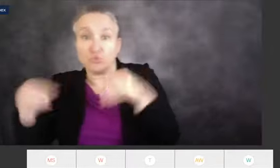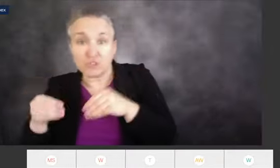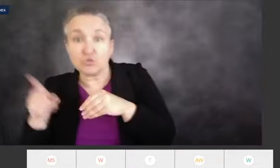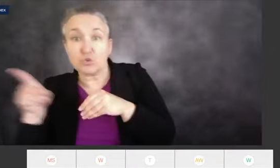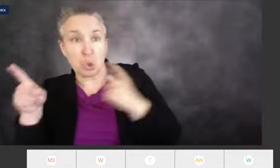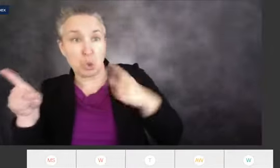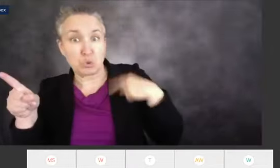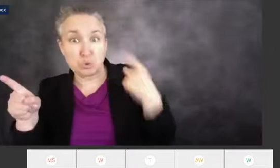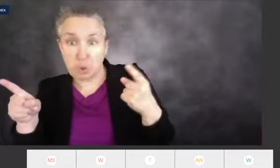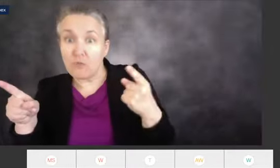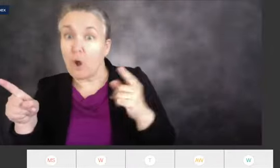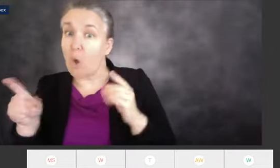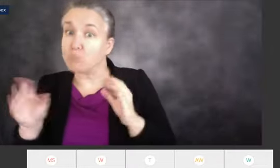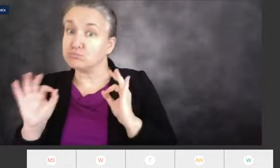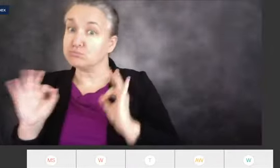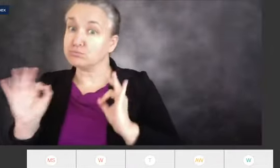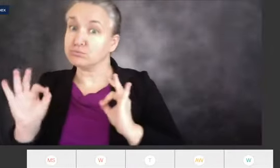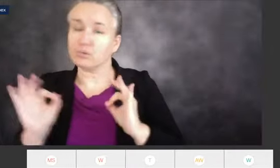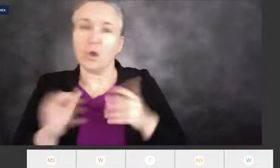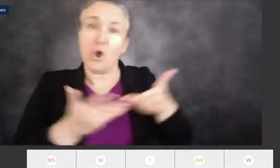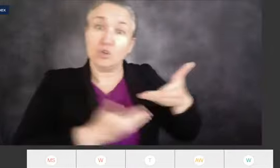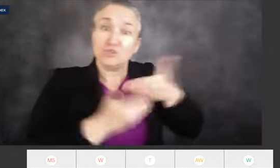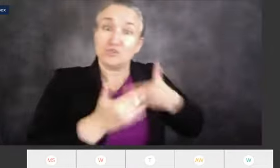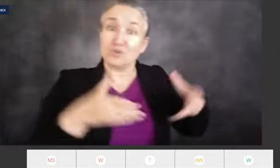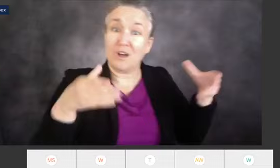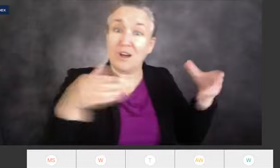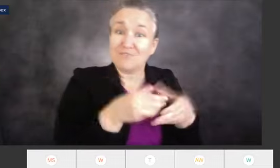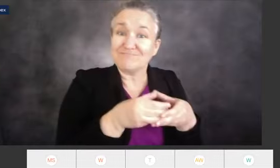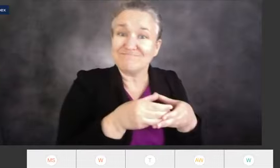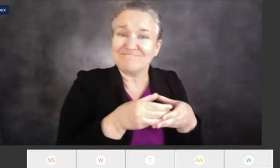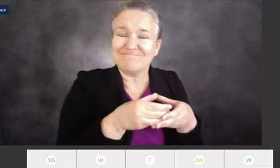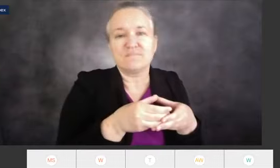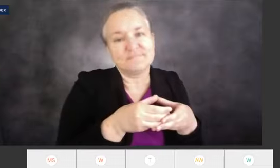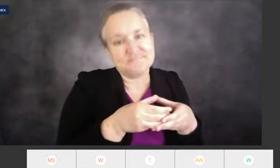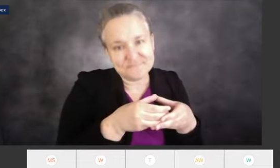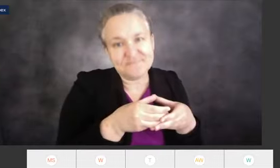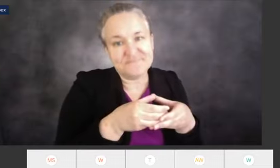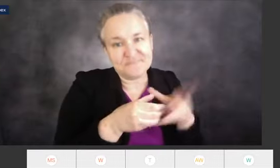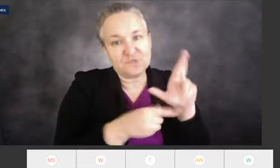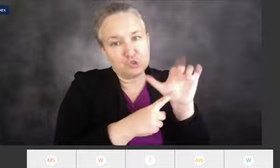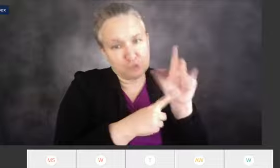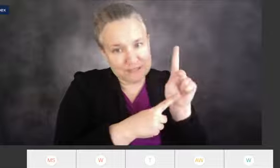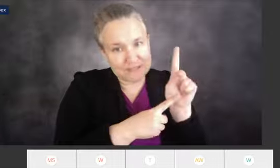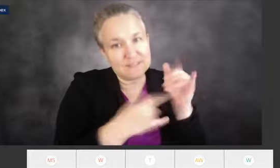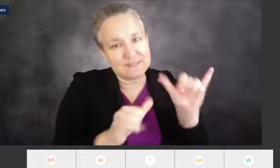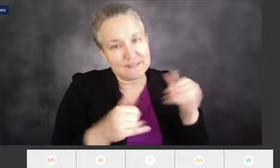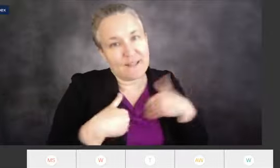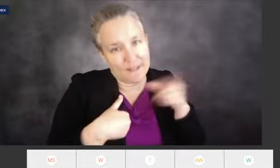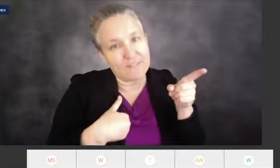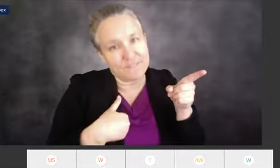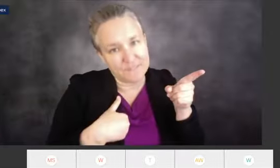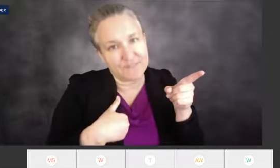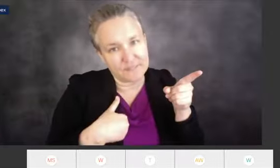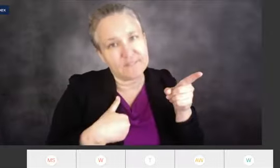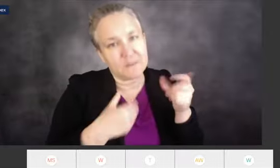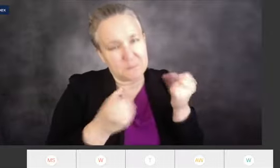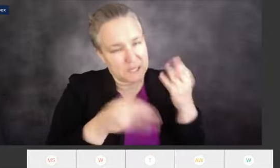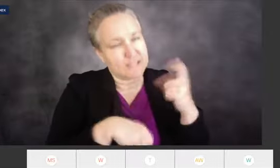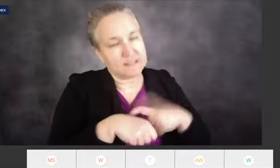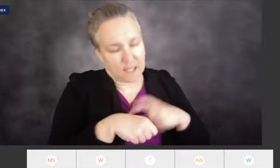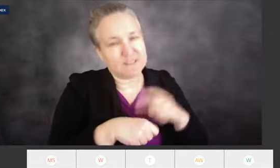so far so good. Social gatherings continue to pose a risk in many, many